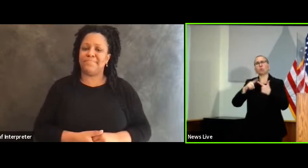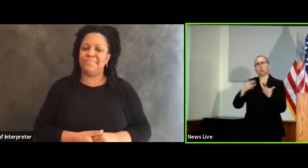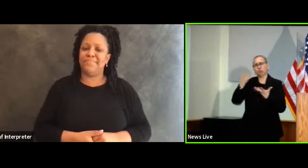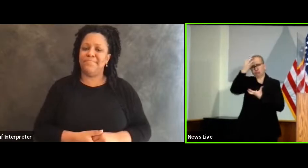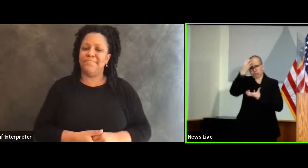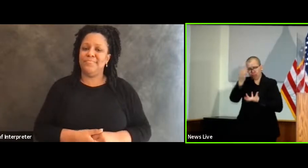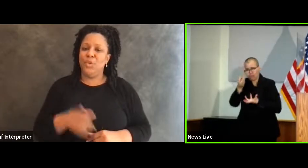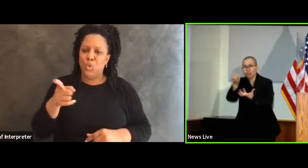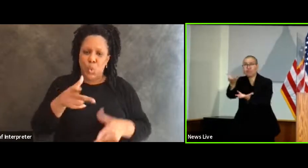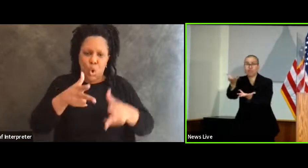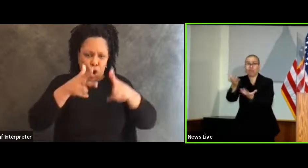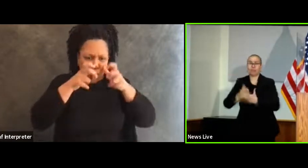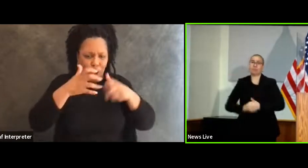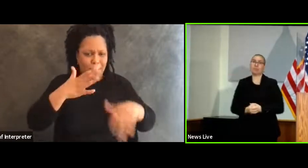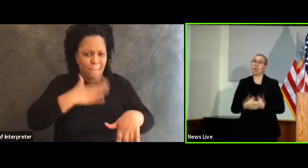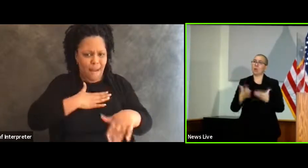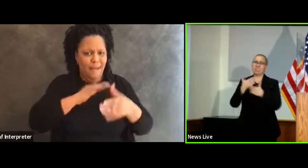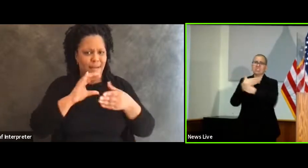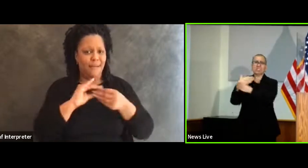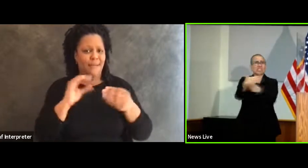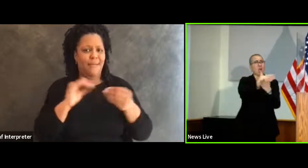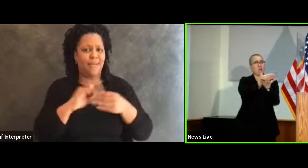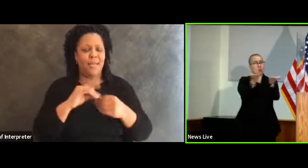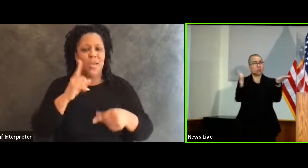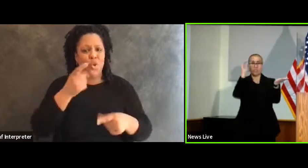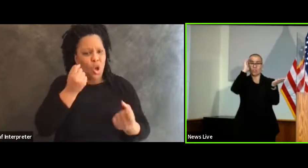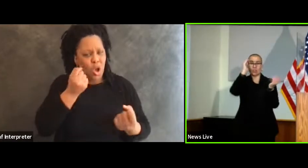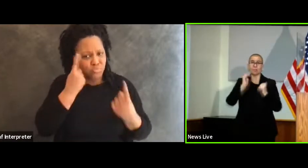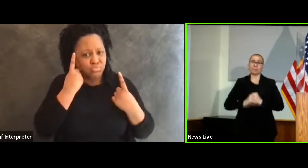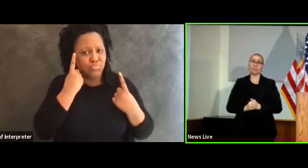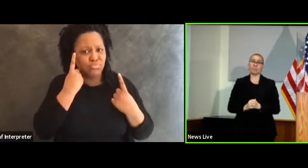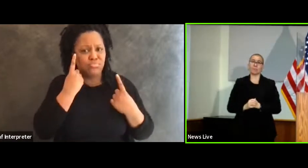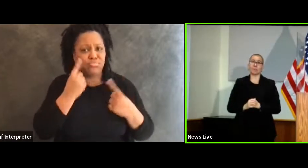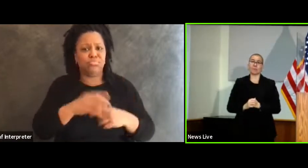hope you hear from me that that's the important